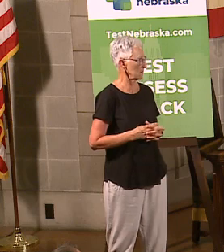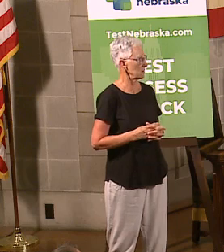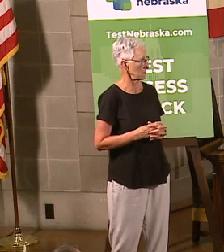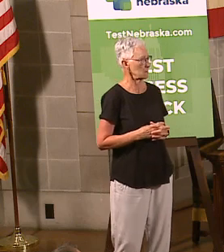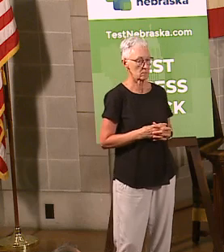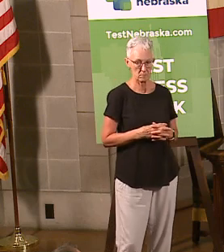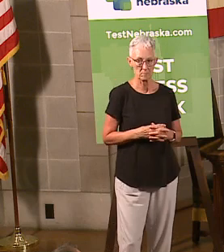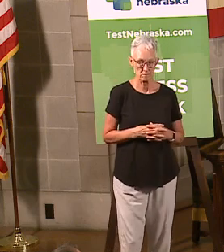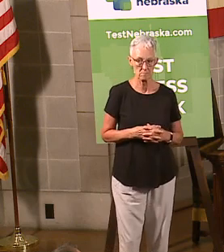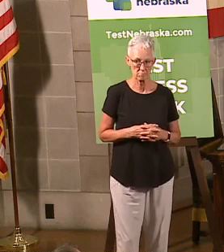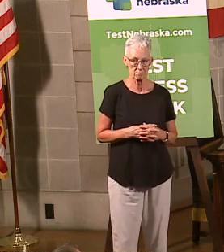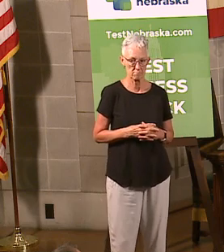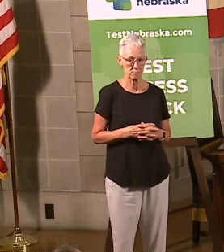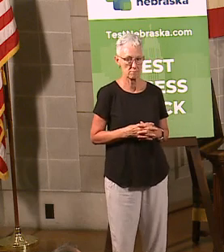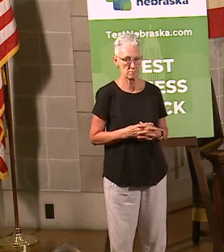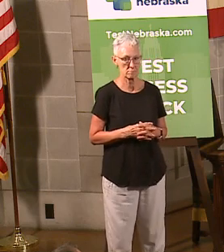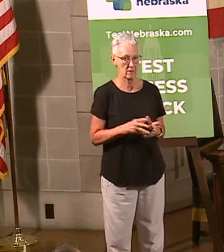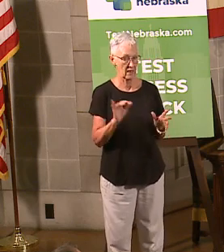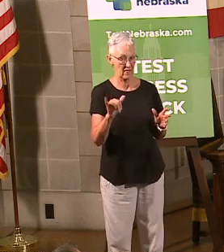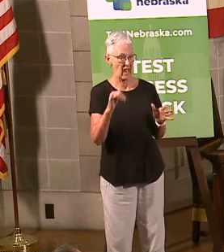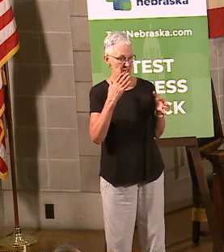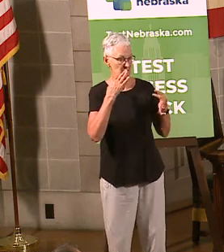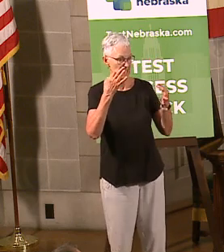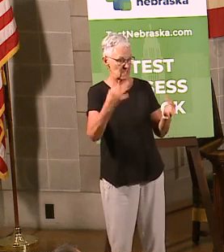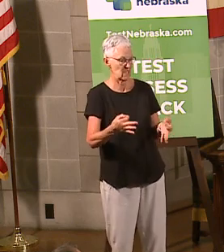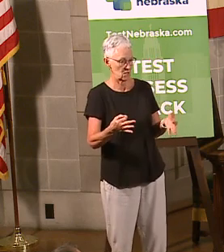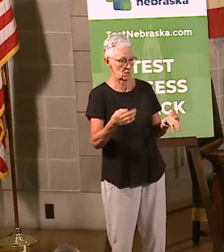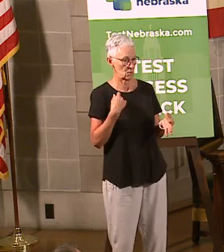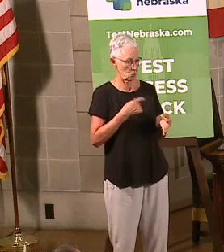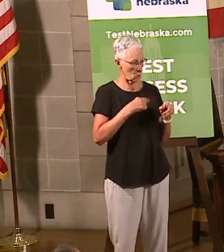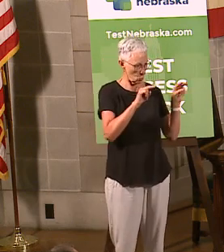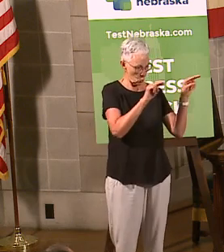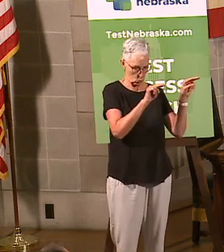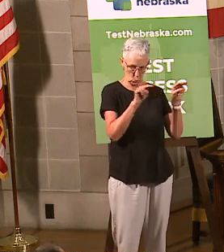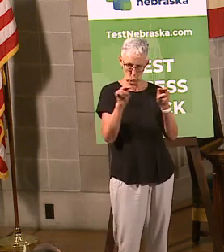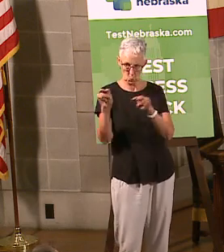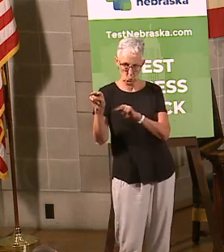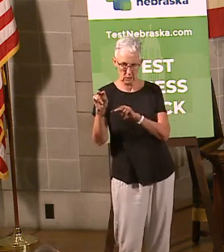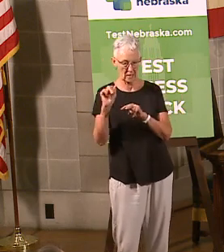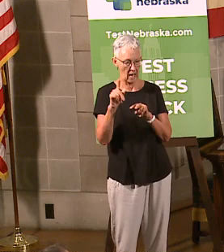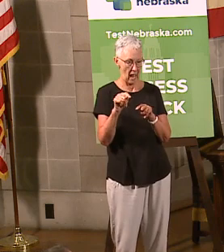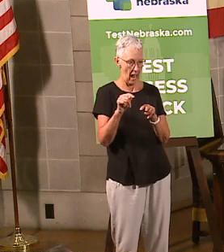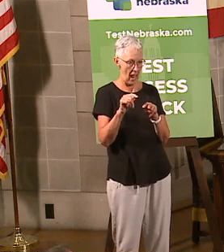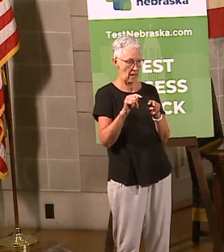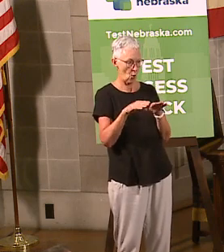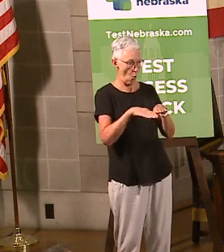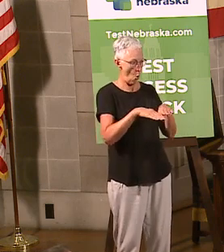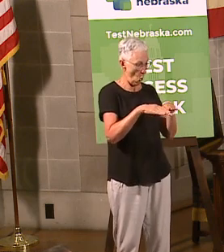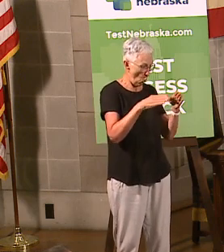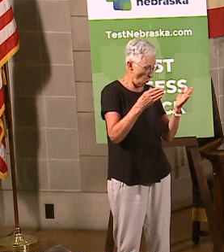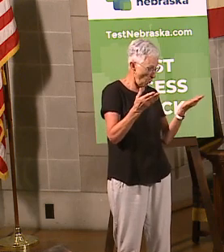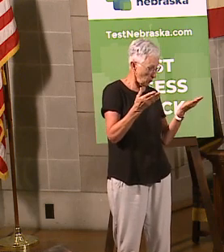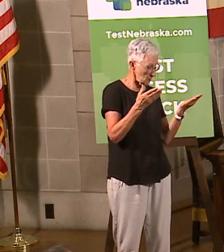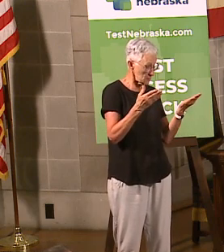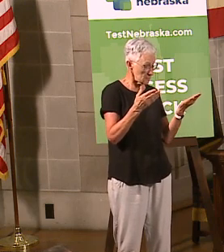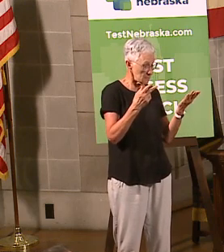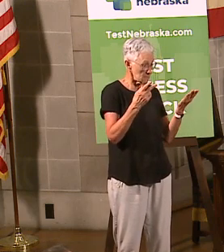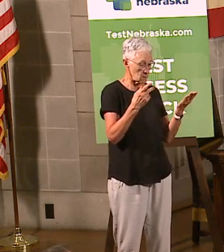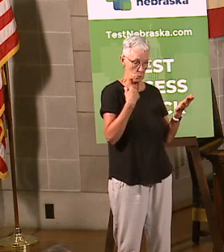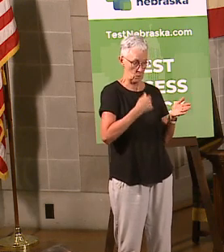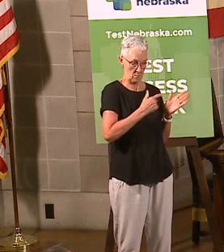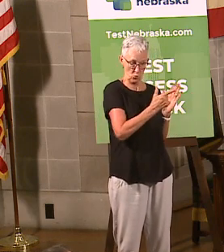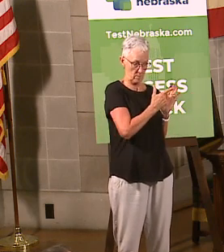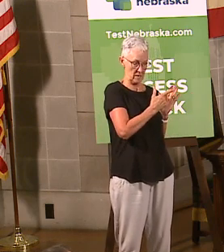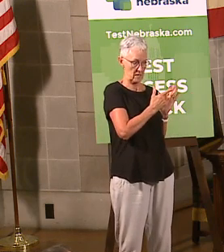practices starting July 1st. The decision was, again, just taking a look at loosening restrictions a step at a time. We had prohibited those in the month of June.